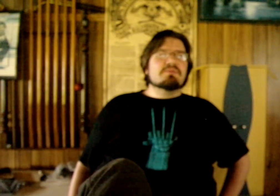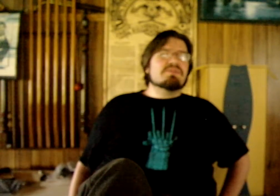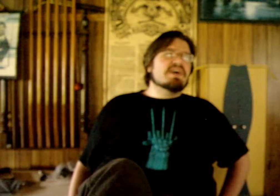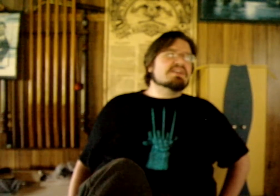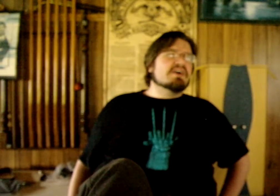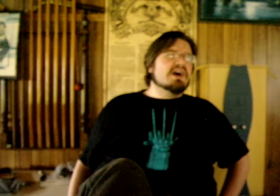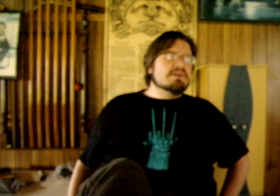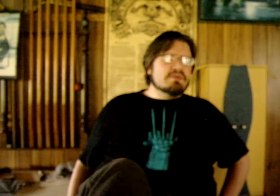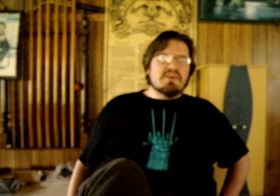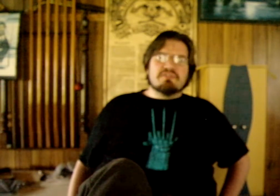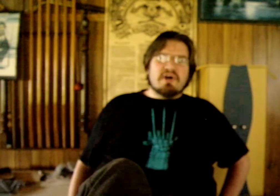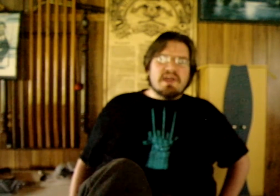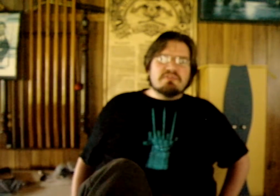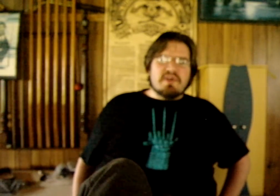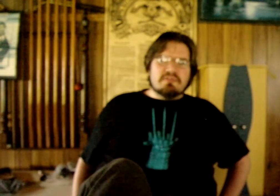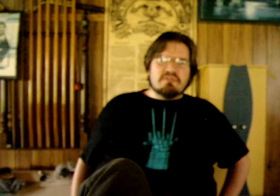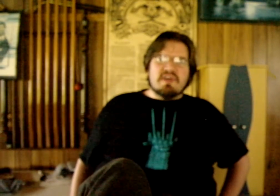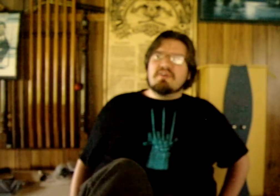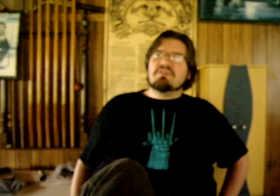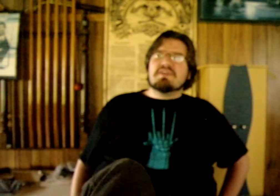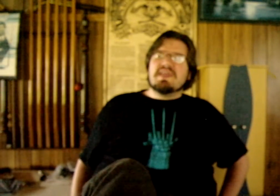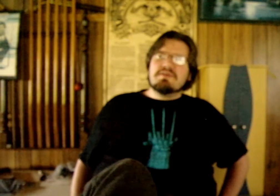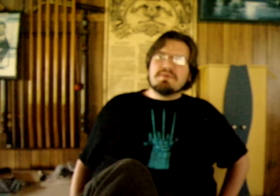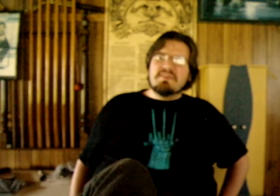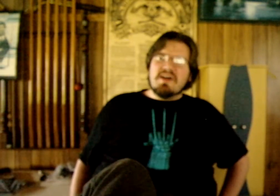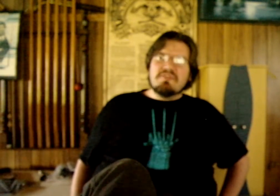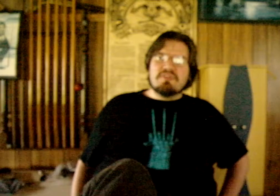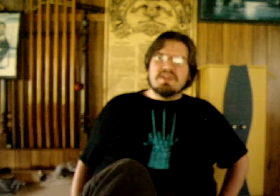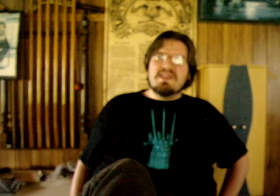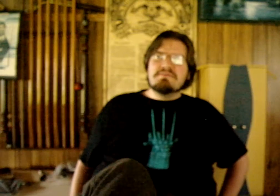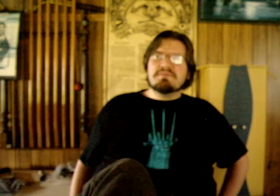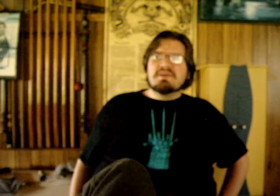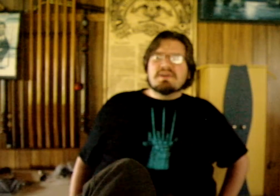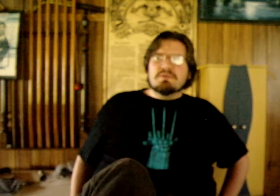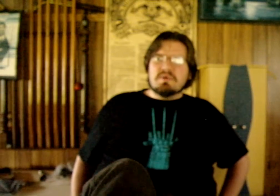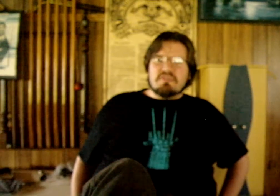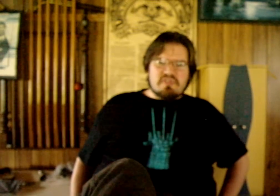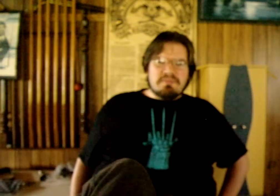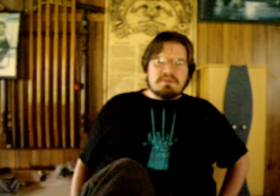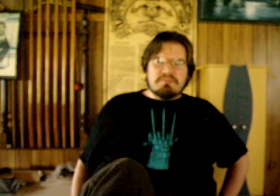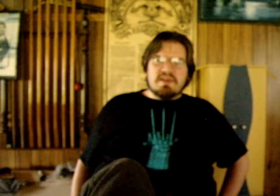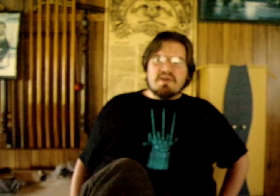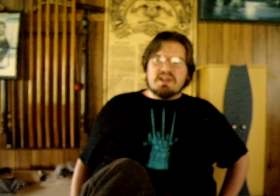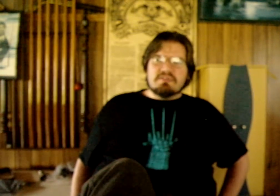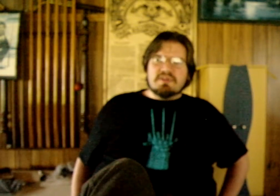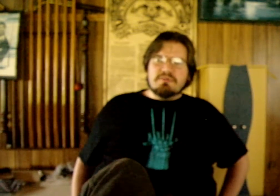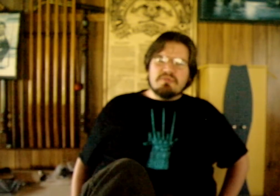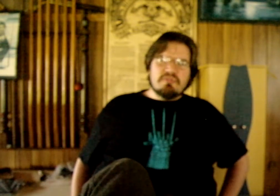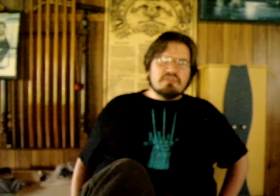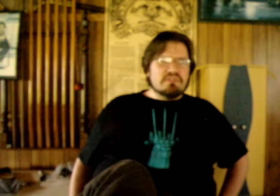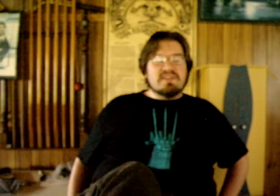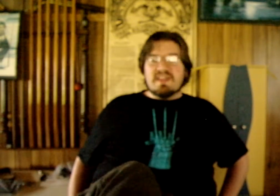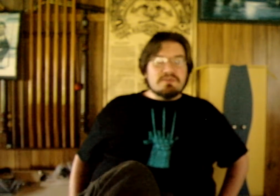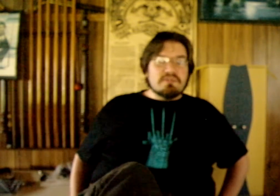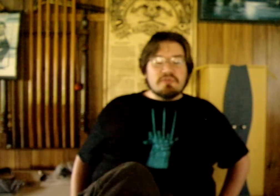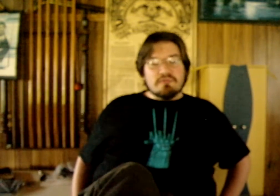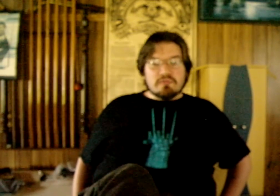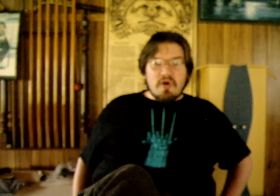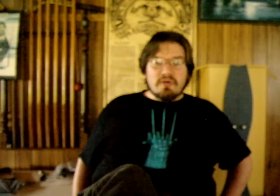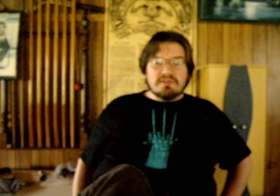then I realized I'd failed the challenge, and he realized that he wanted something better out of it. It wasn't saying that either of us got it wrong, we